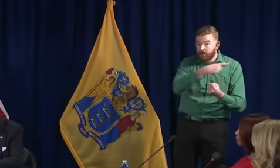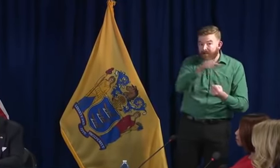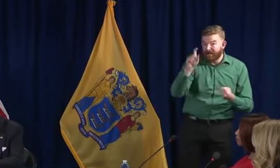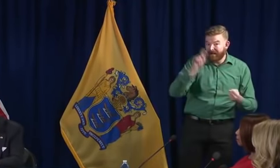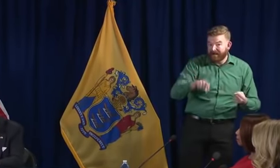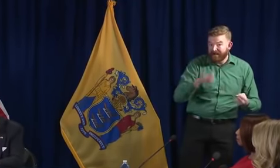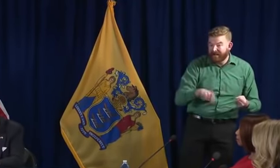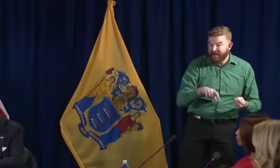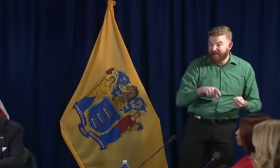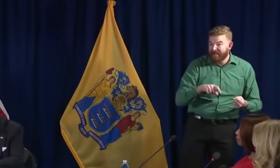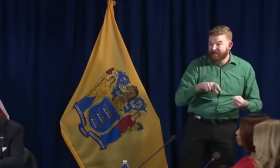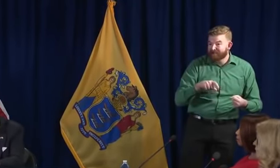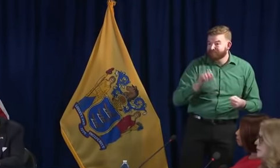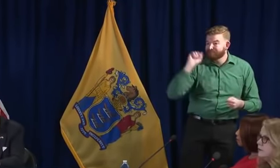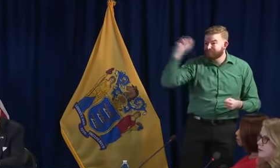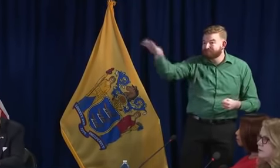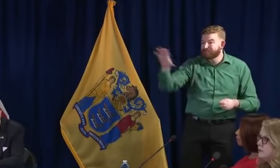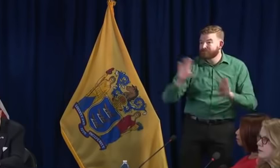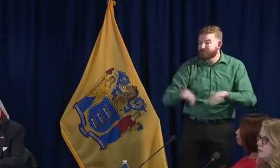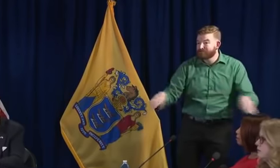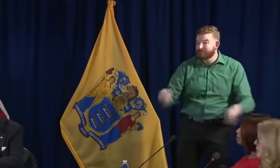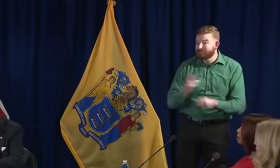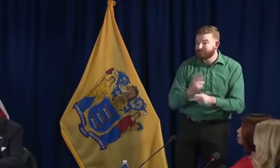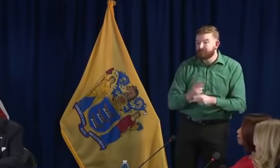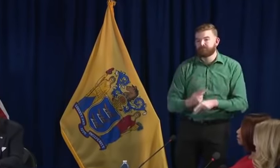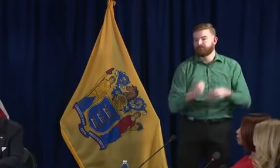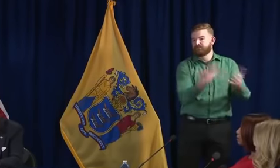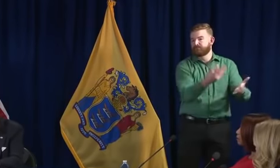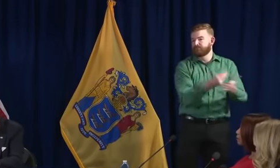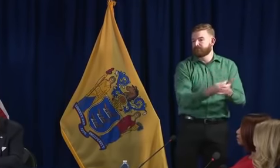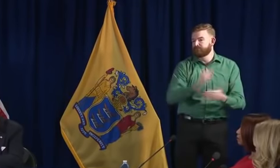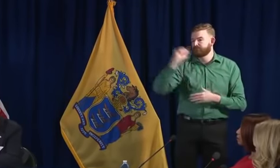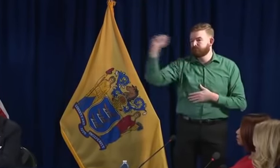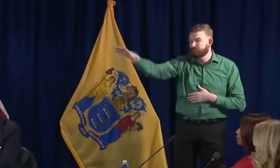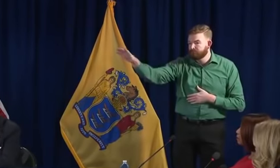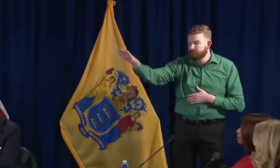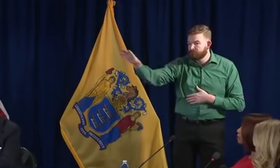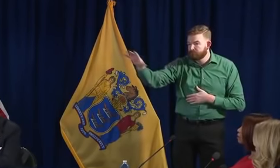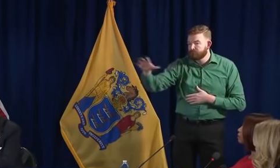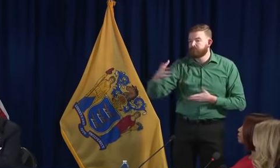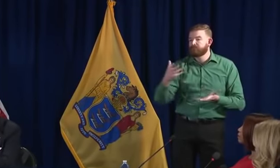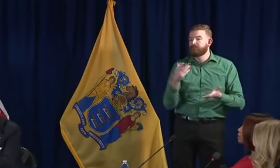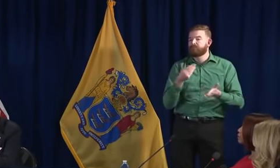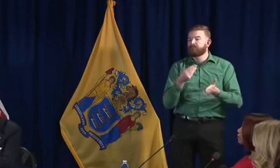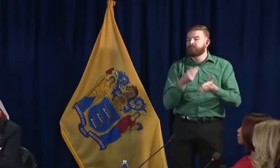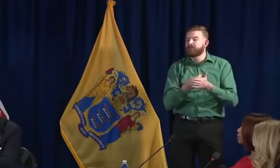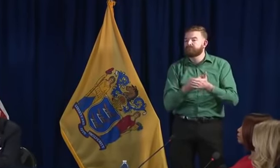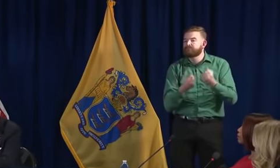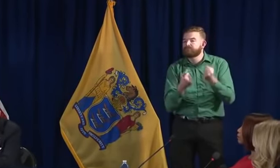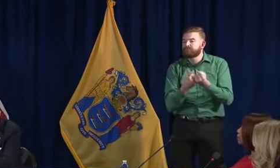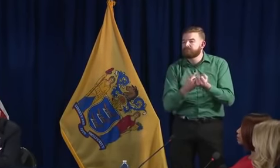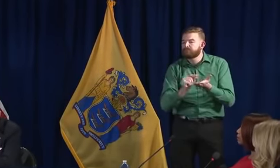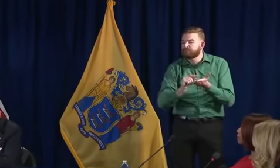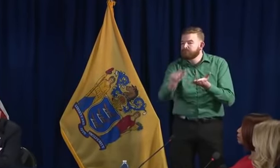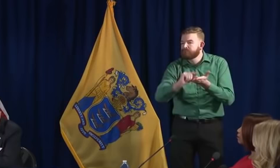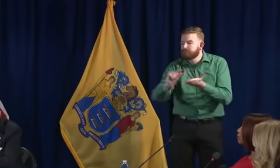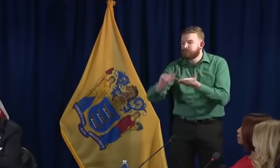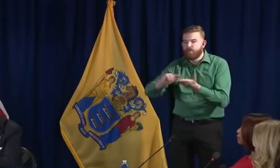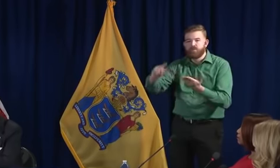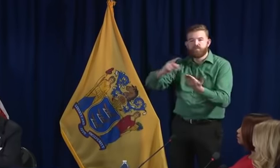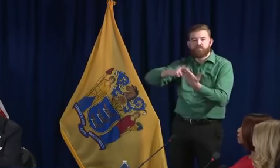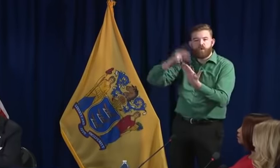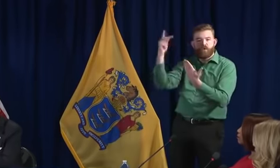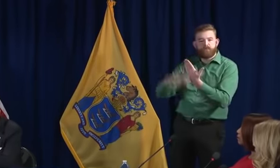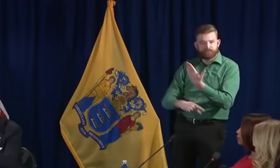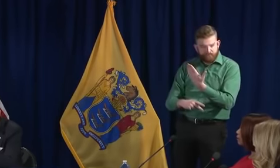subsidy program are paid if they close, or providing greater access to cleaning and sanitizing supplies. We